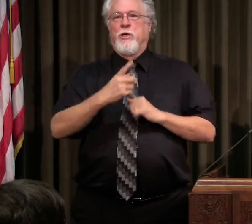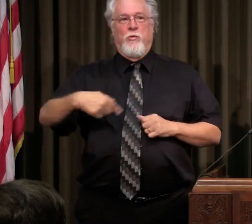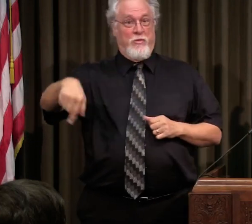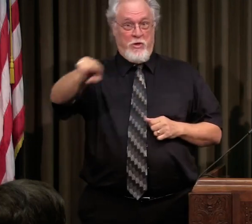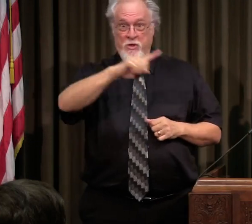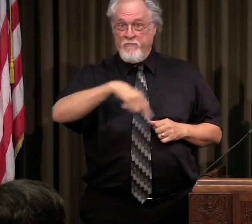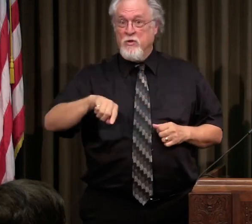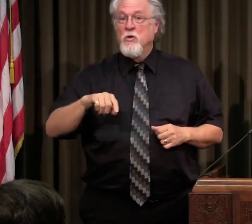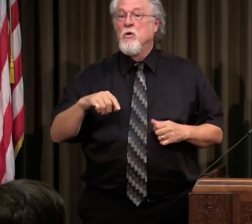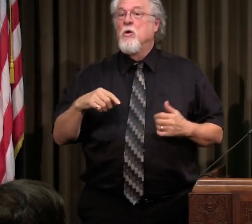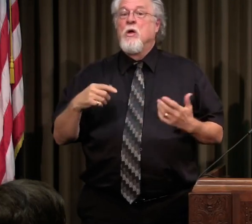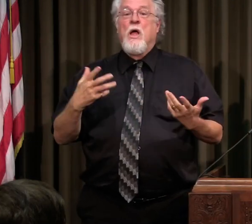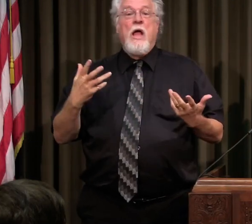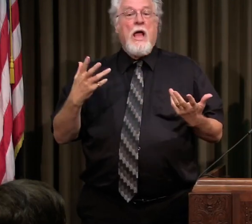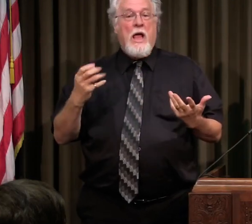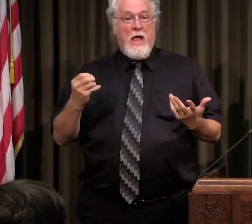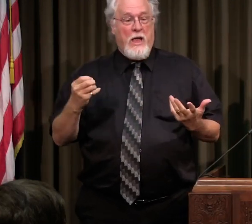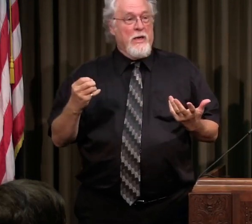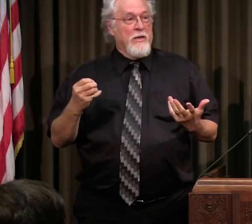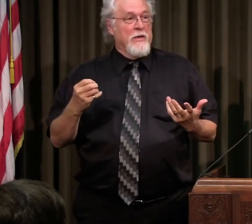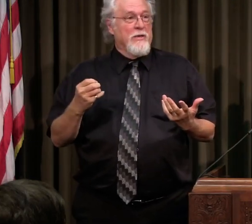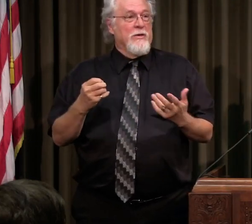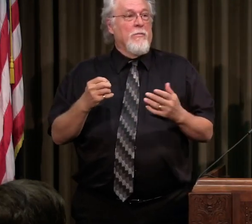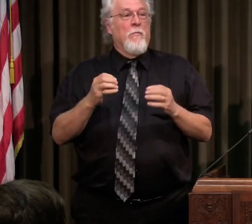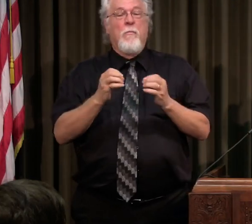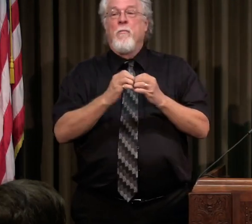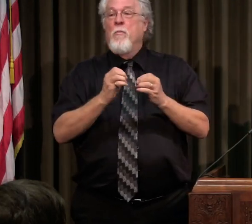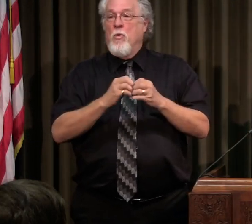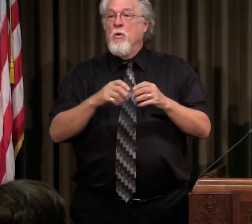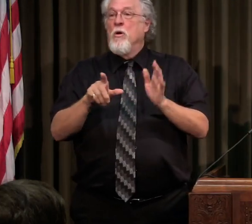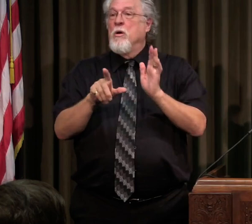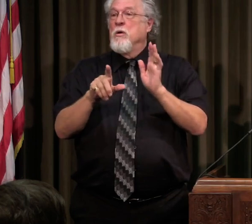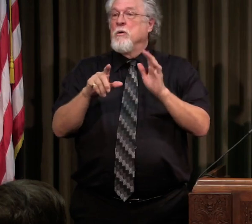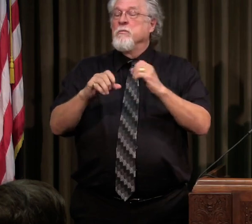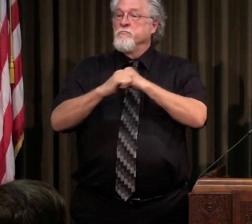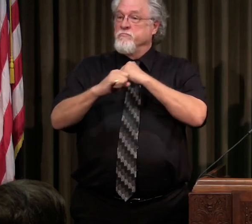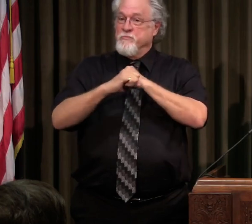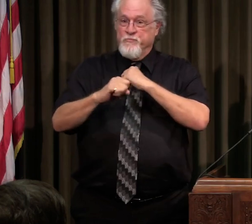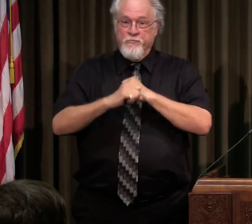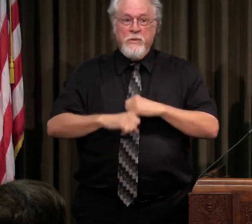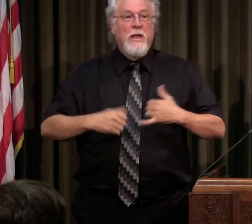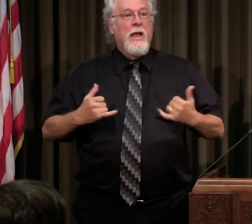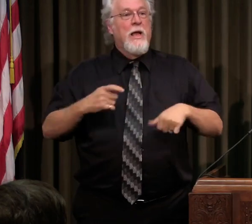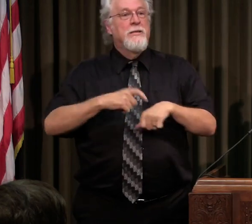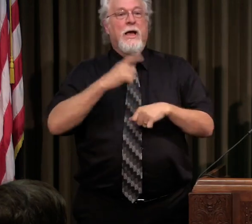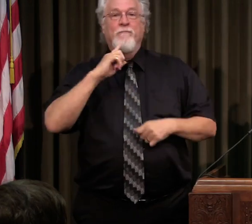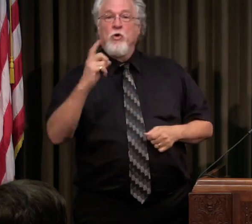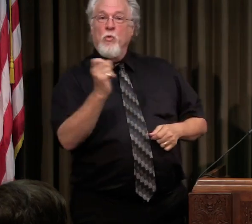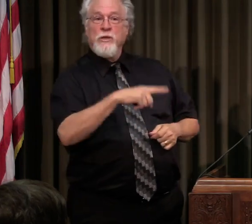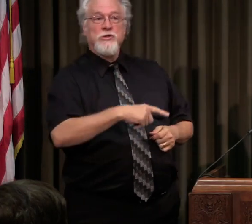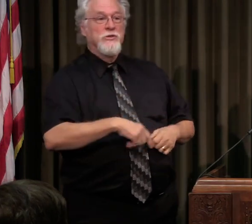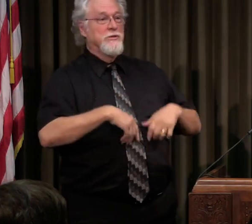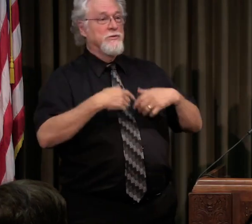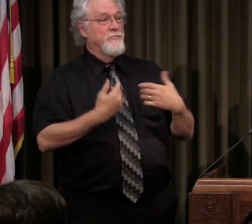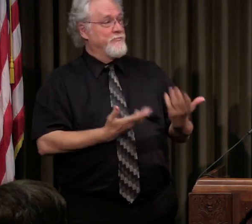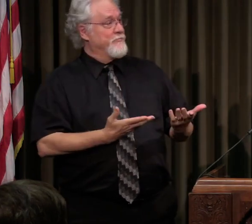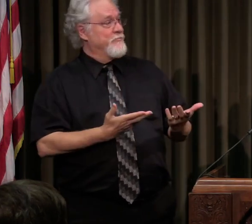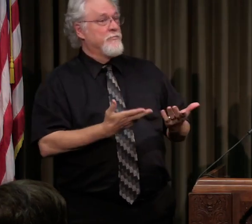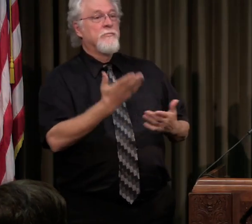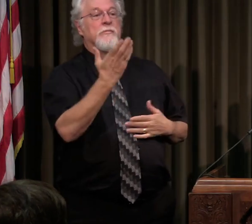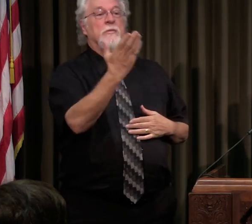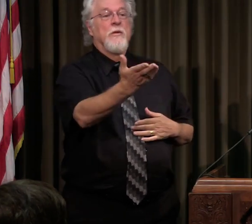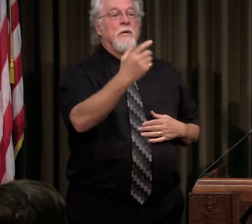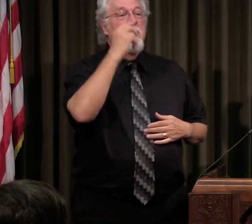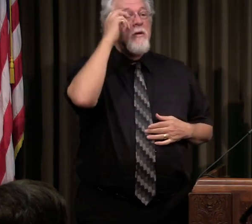and having many more press availabilities. So with that, it is time for questions. Yes,